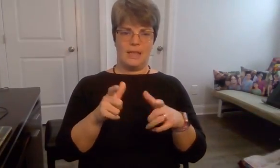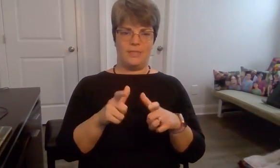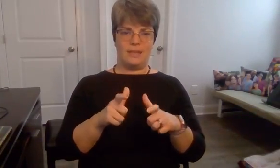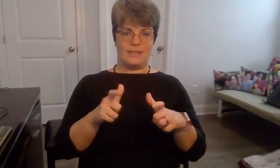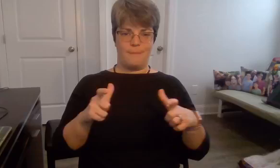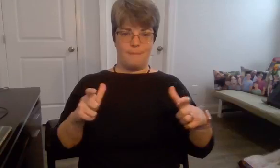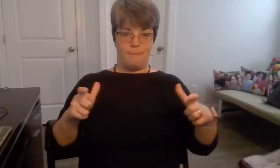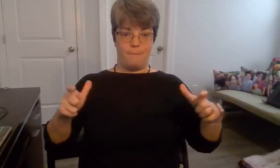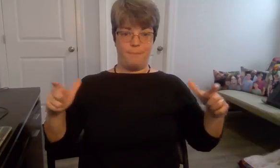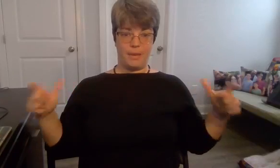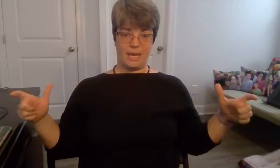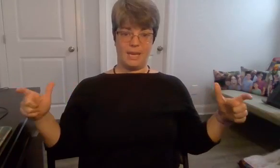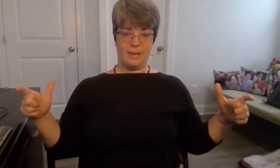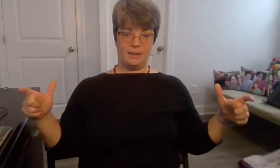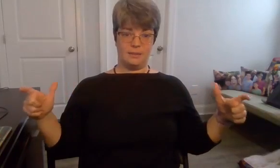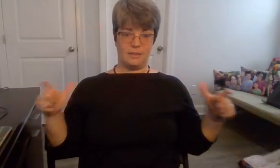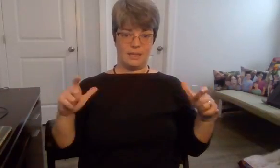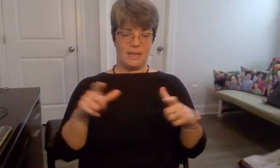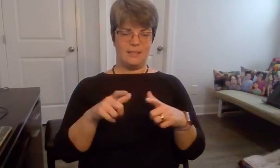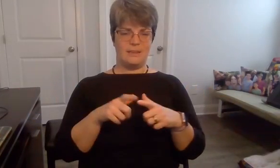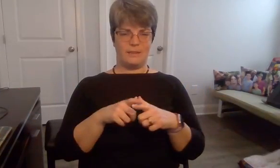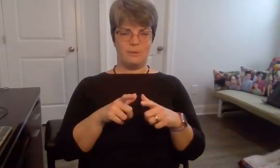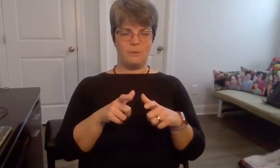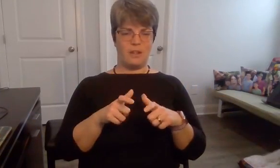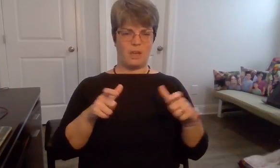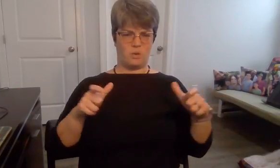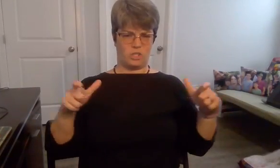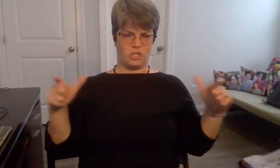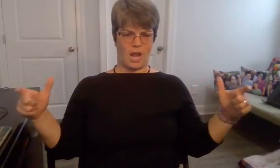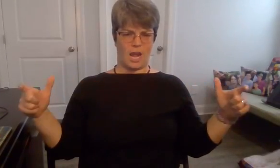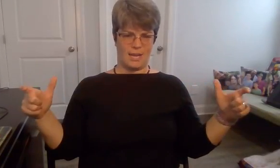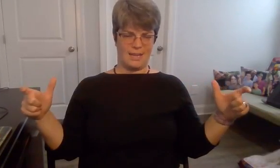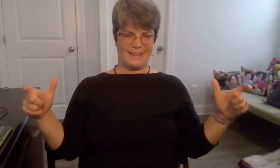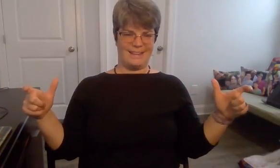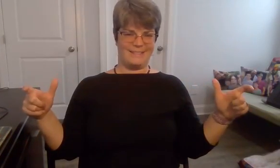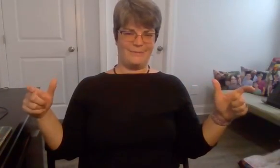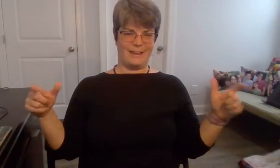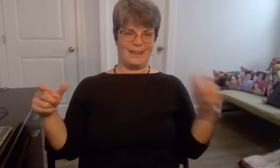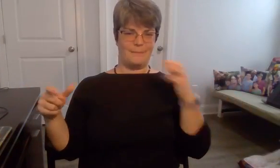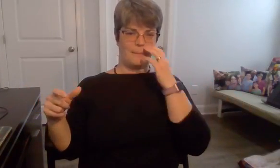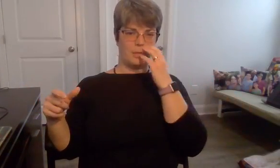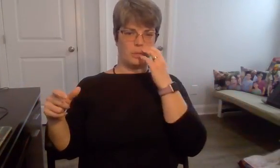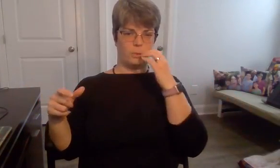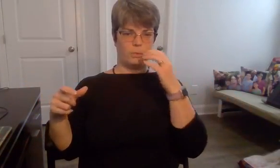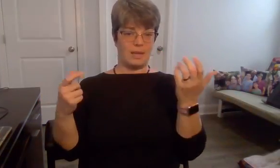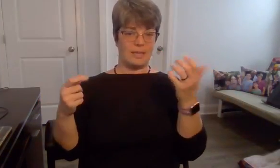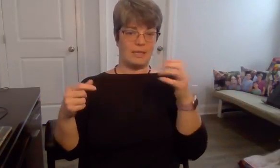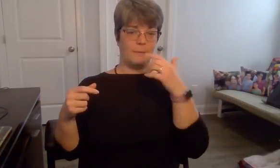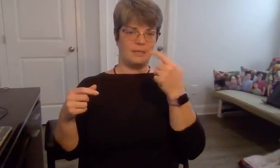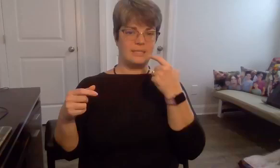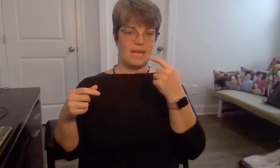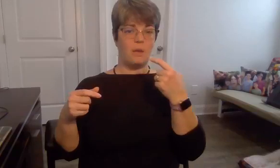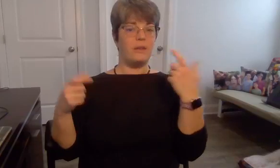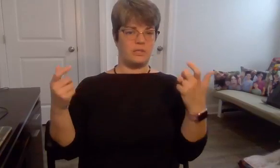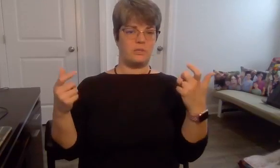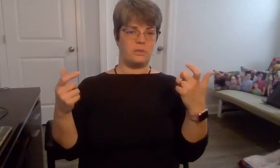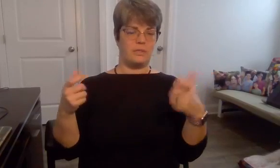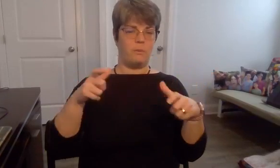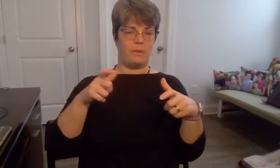And things can be big. In the deaf community, they go cha. That's so funny. I'm not sure why exactly, but that sound that is associated with